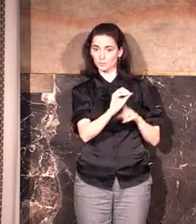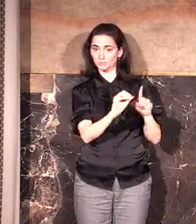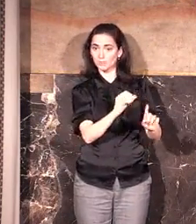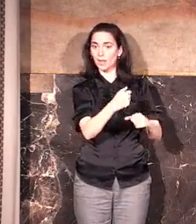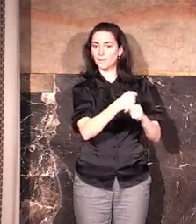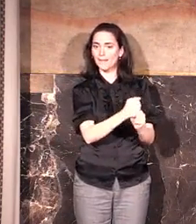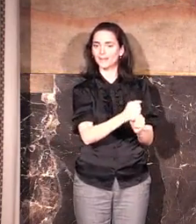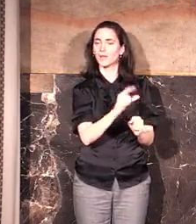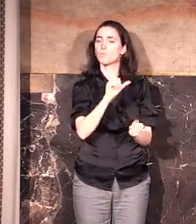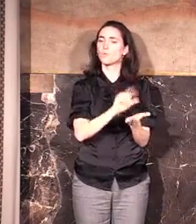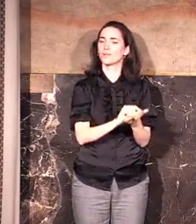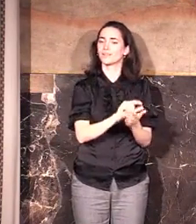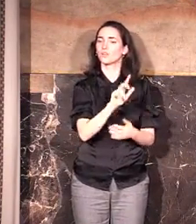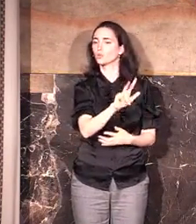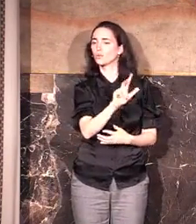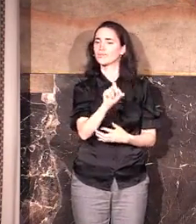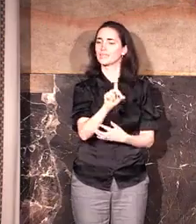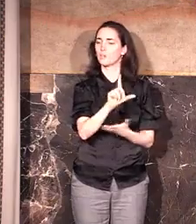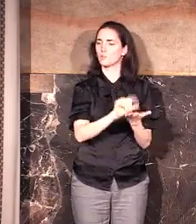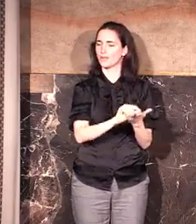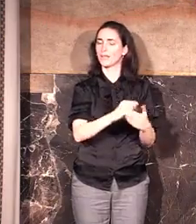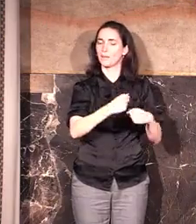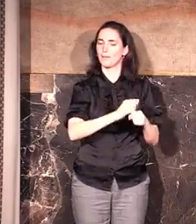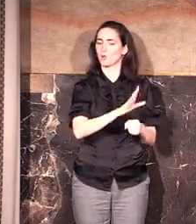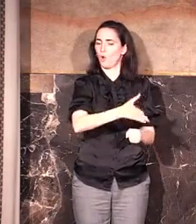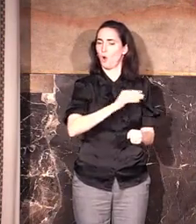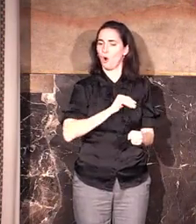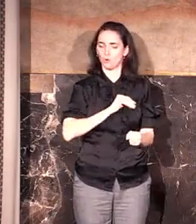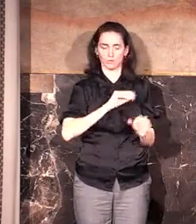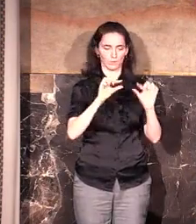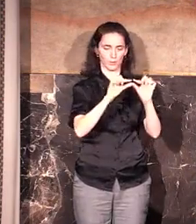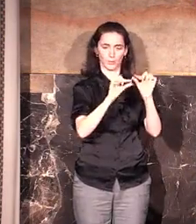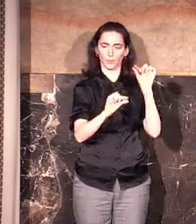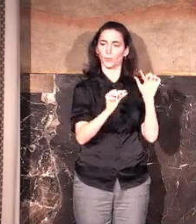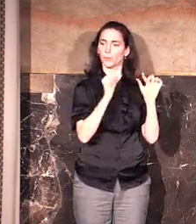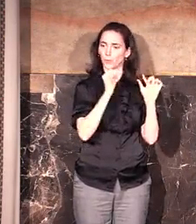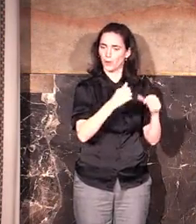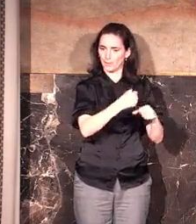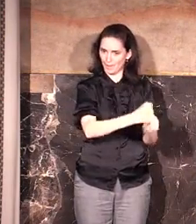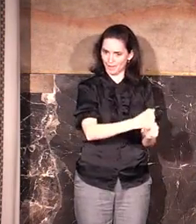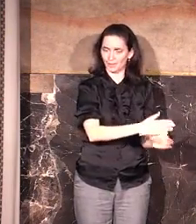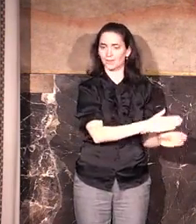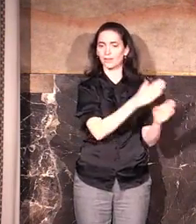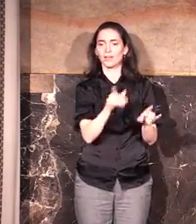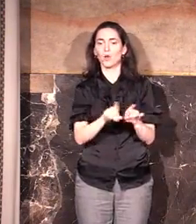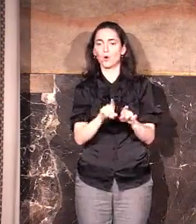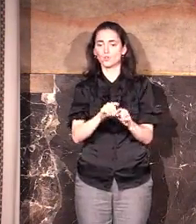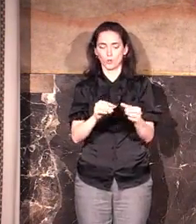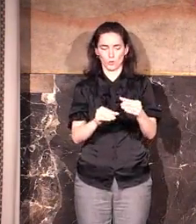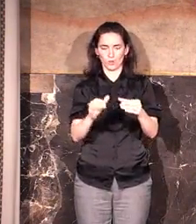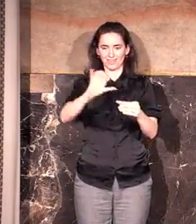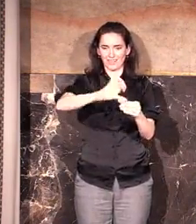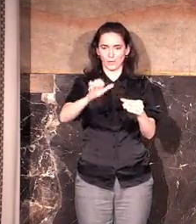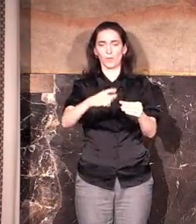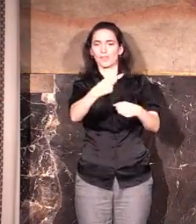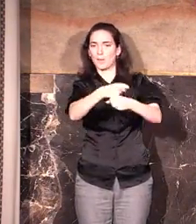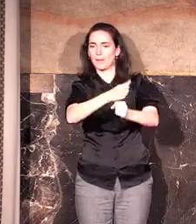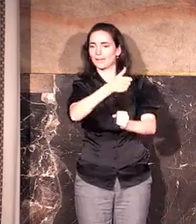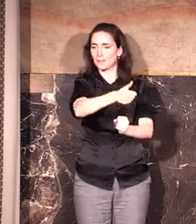governor's talked about that before, producing their own viral transport medium so that we're not simply relying on the federal